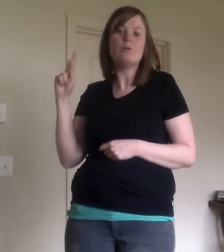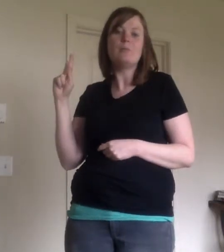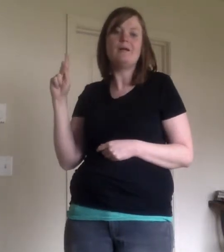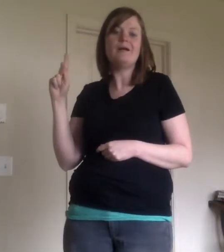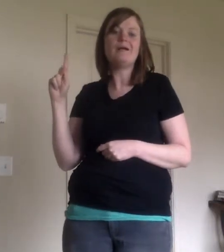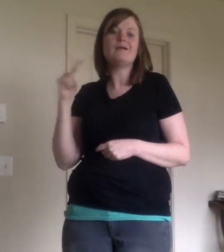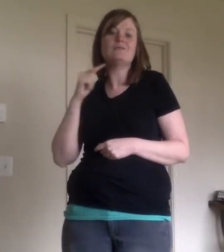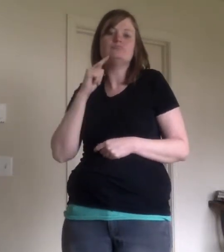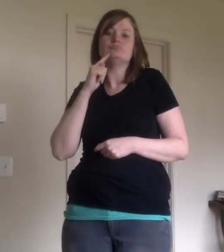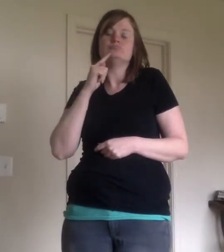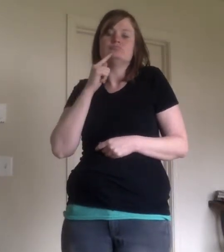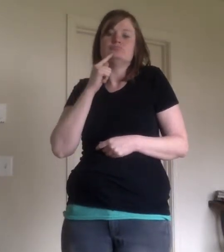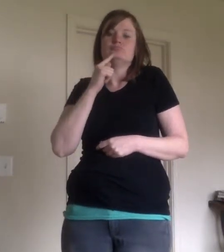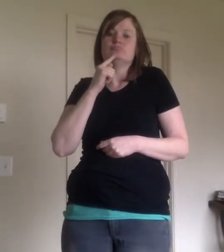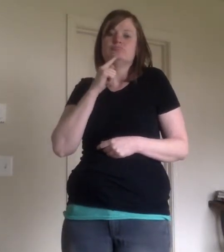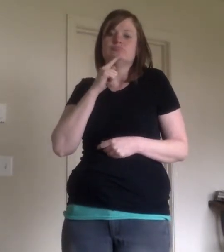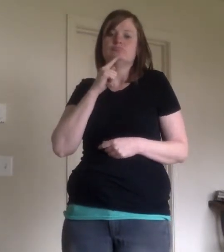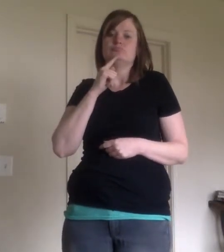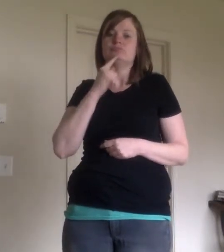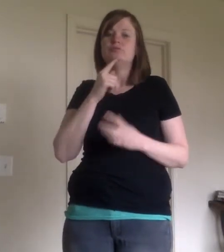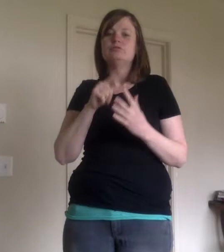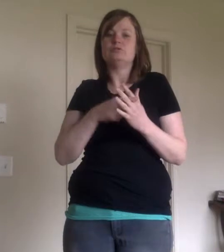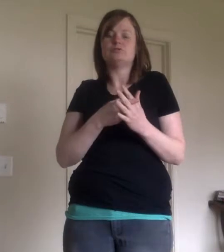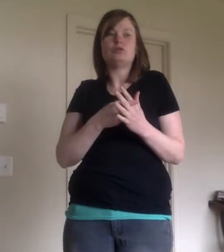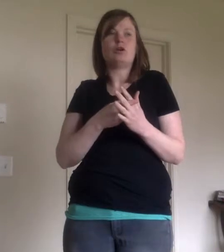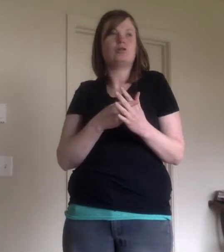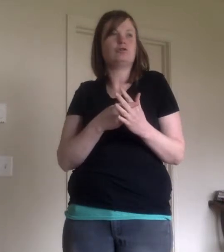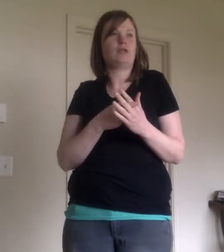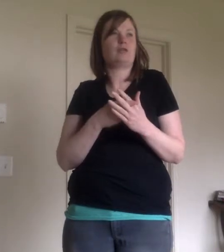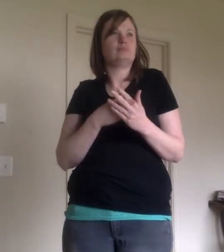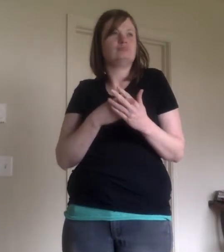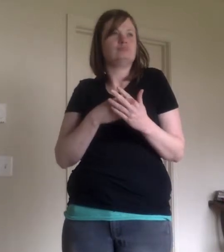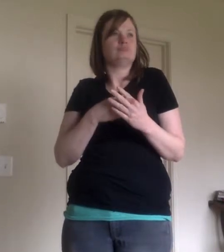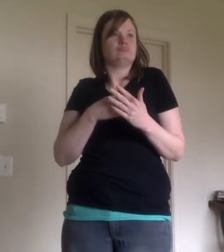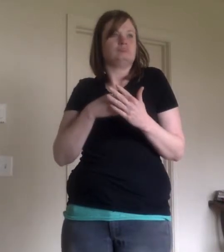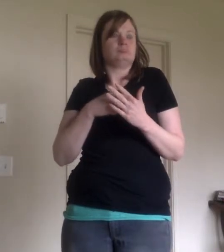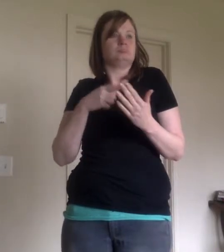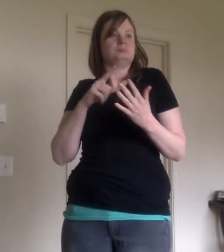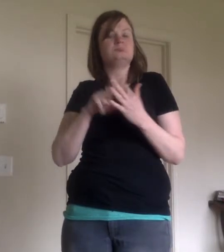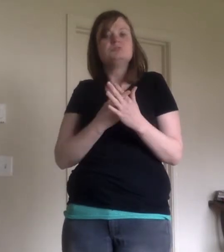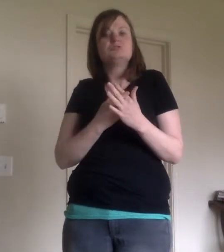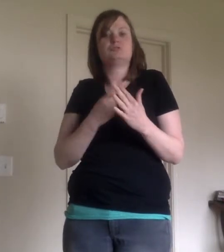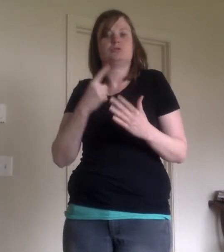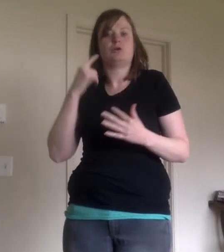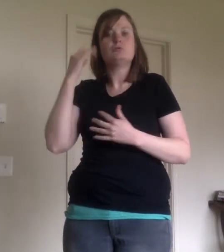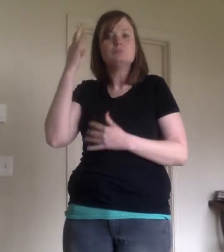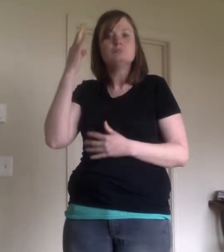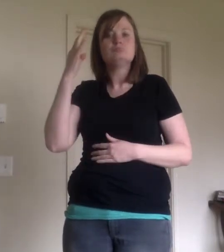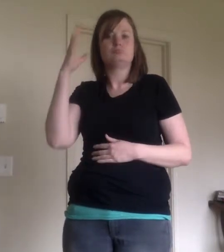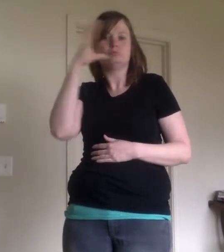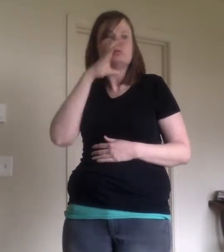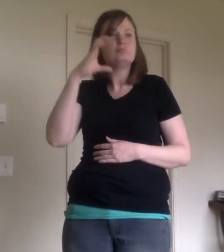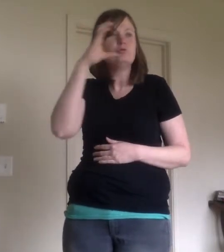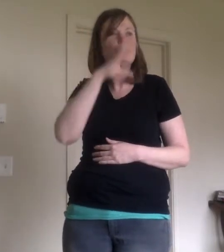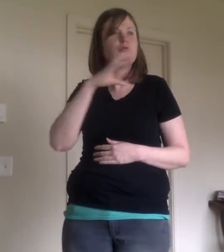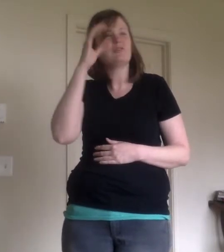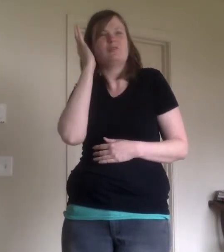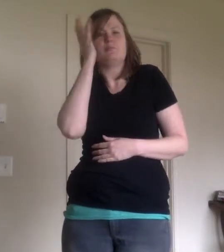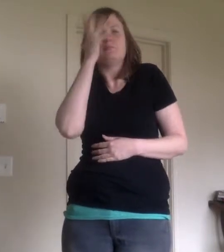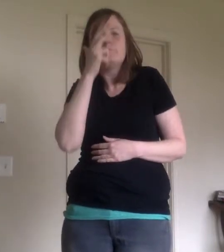really, film. The aesthetic of film is what I like. That it's a very emotional look to it, and I like the